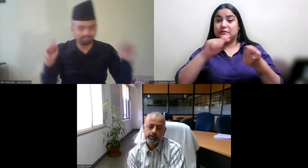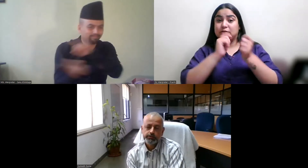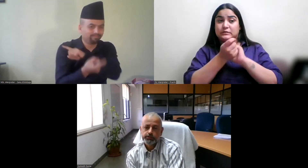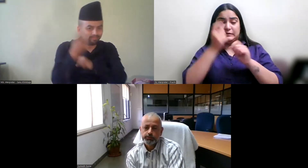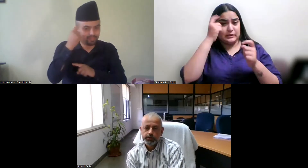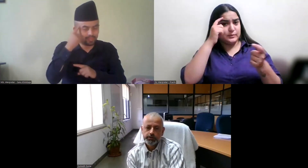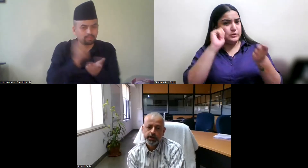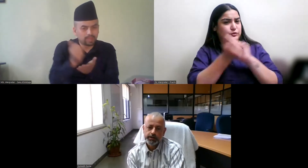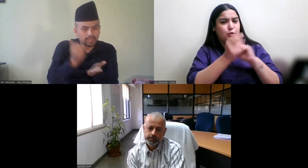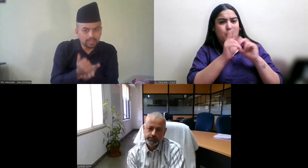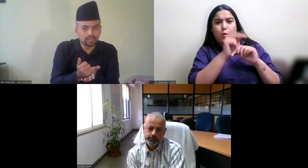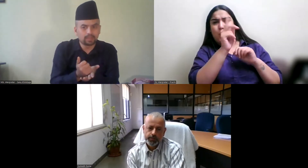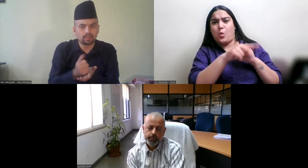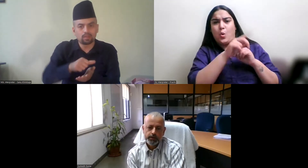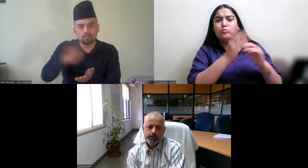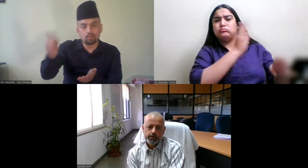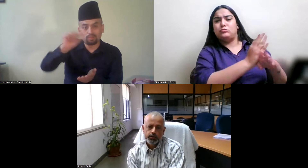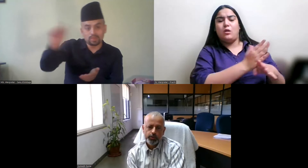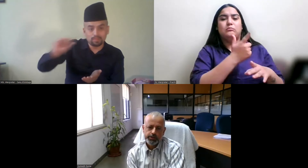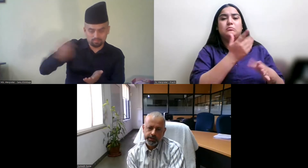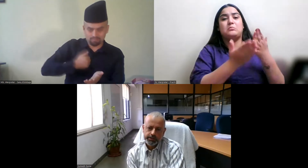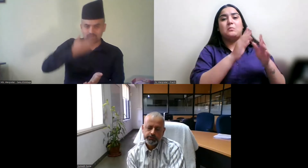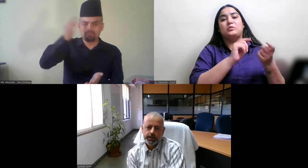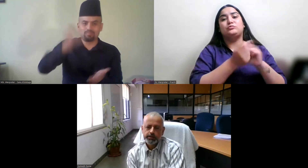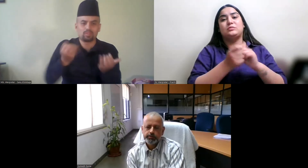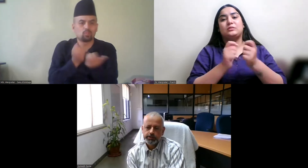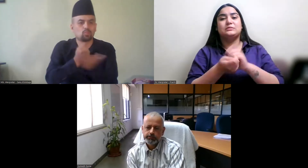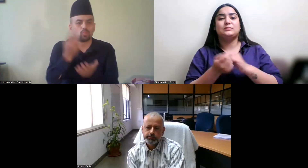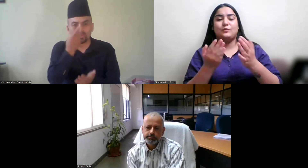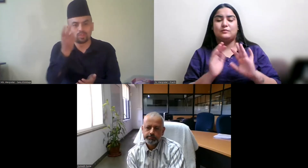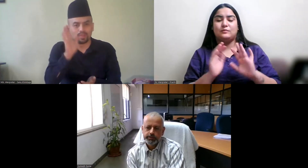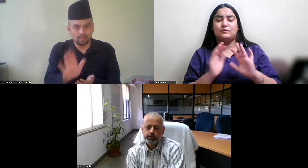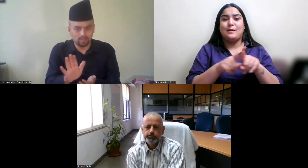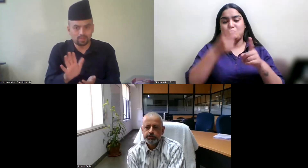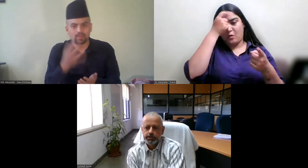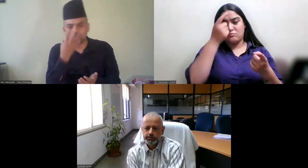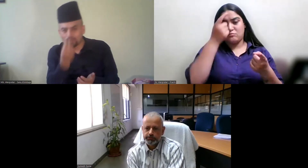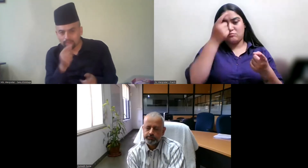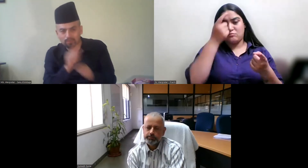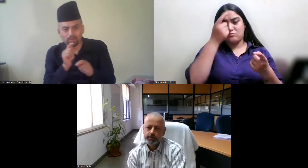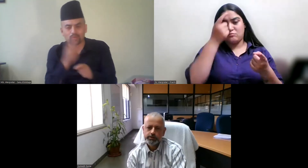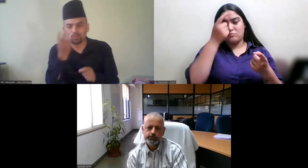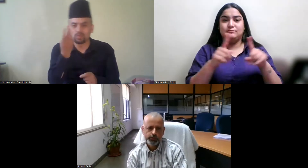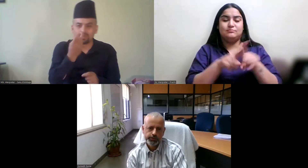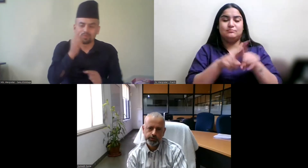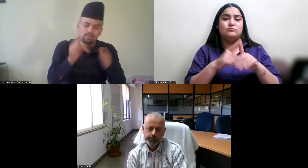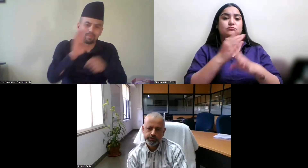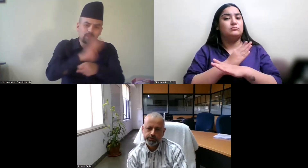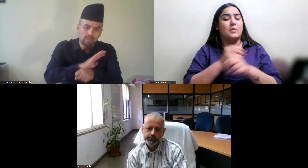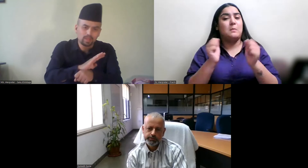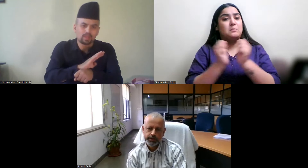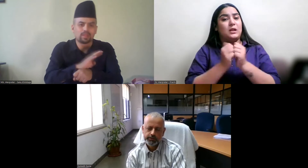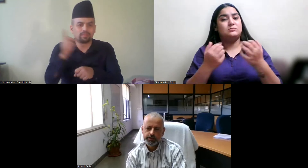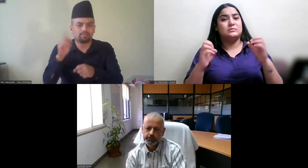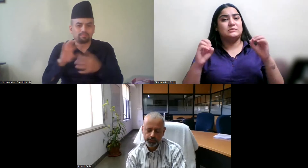and practices of other adults complicates, aggravates, even vitiates this conflict of